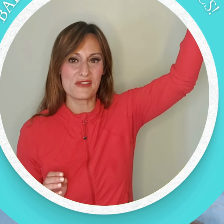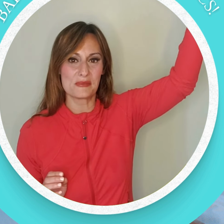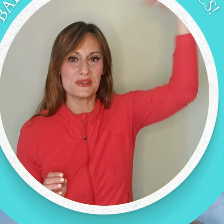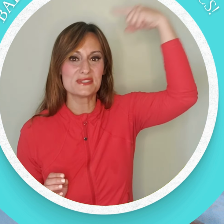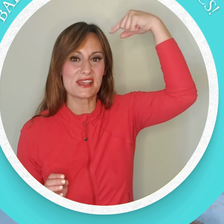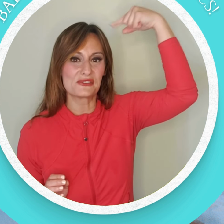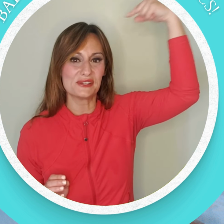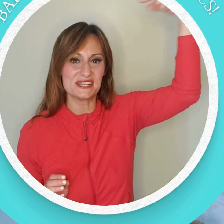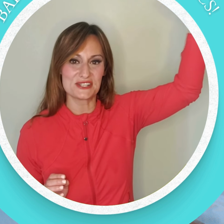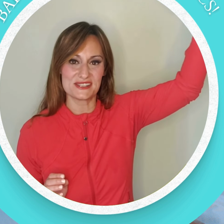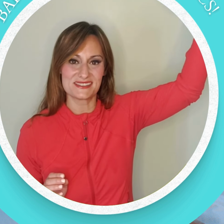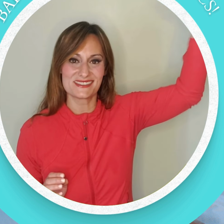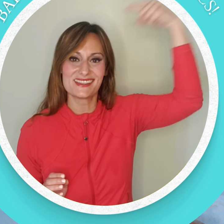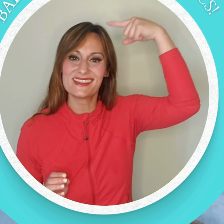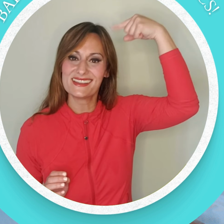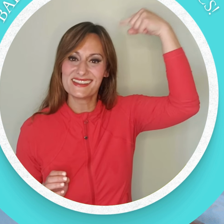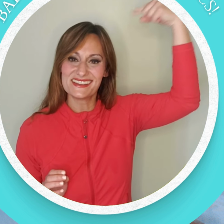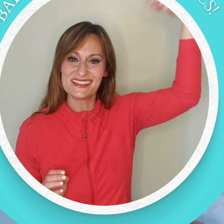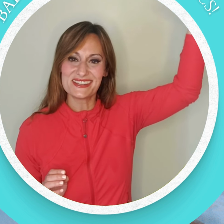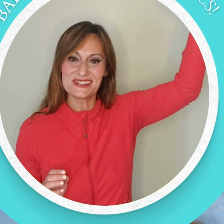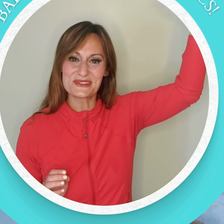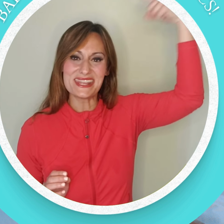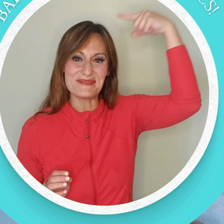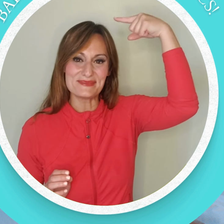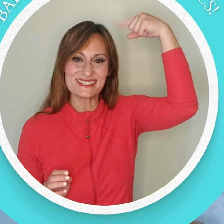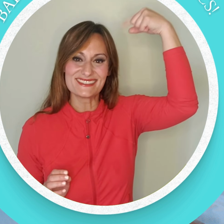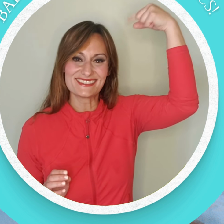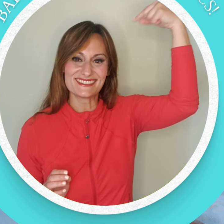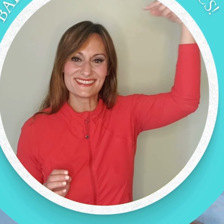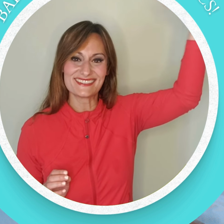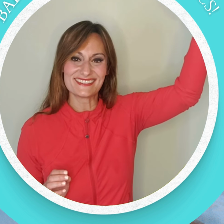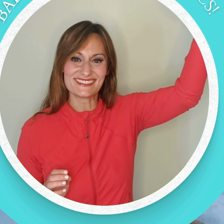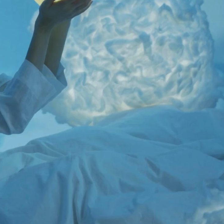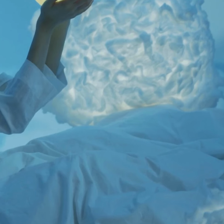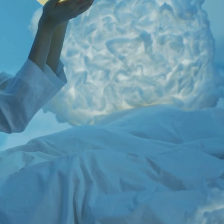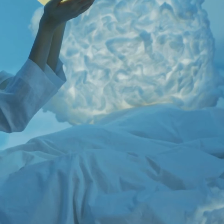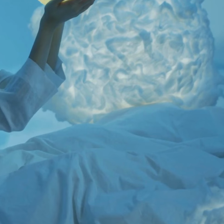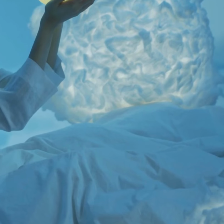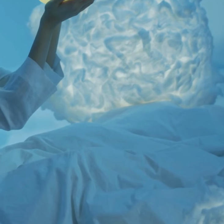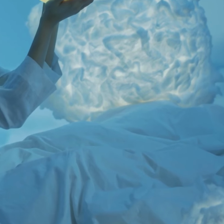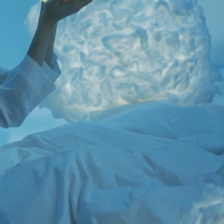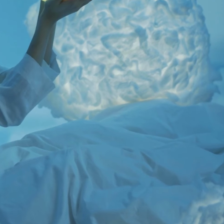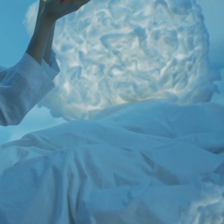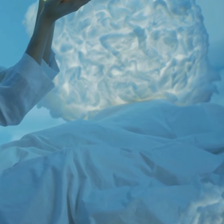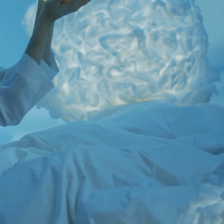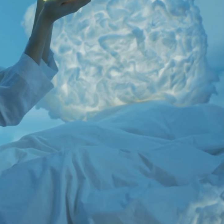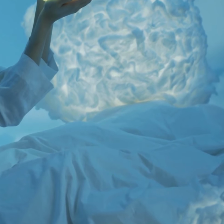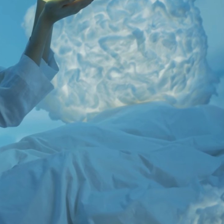hand away from you several inches. Dreams, dreams.